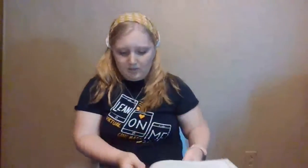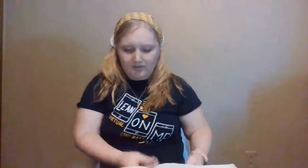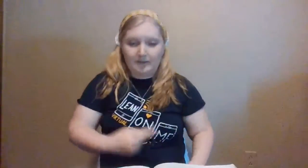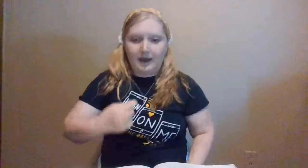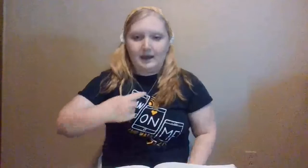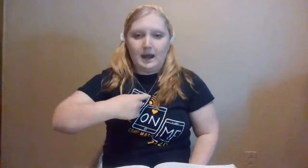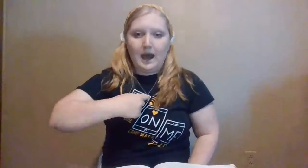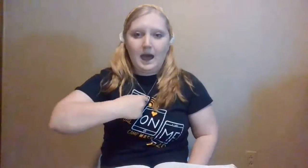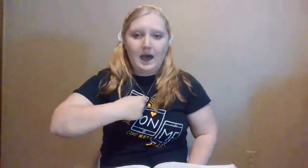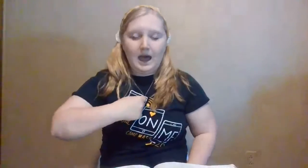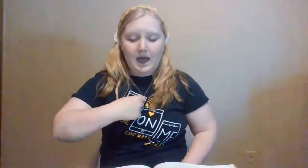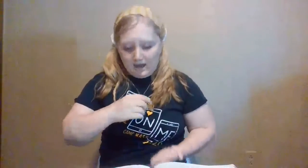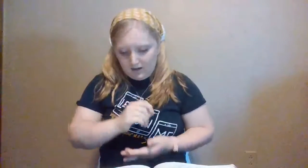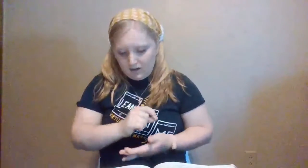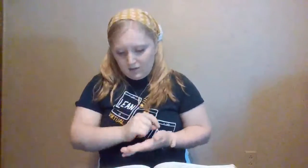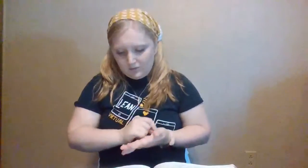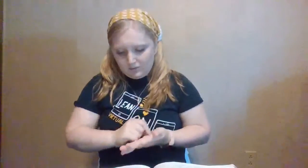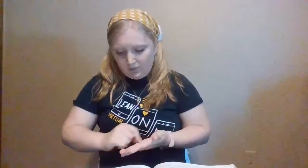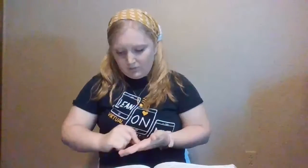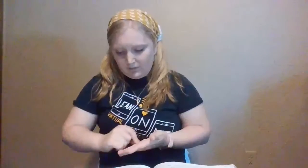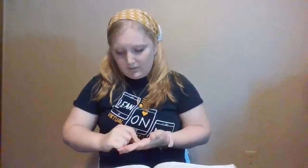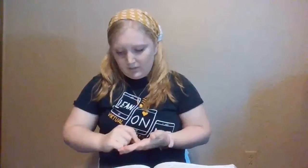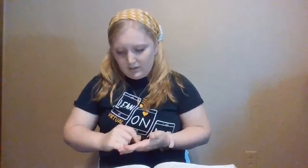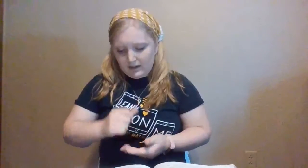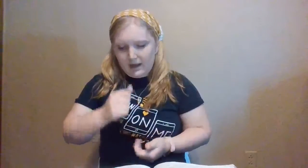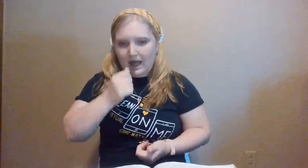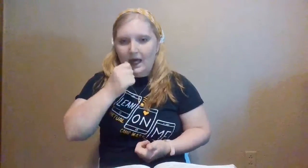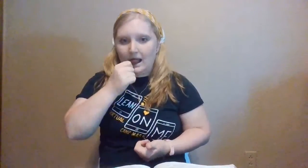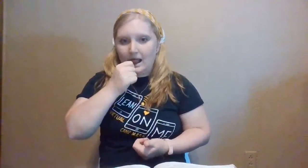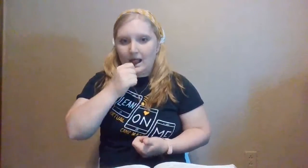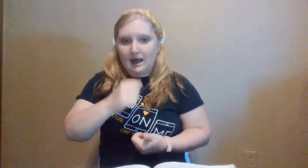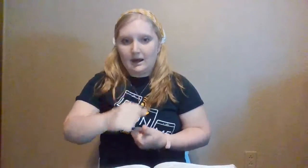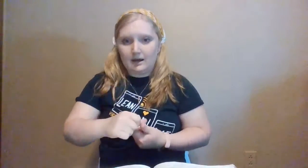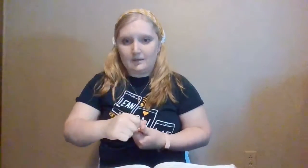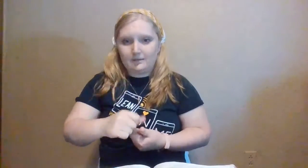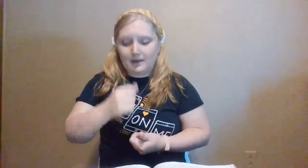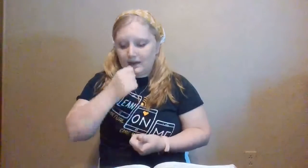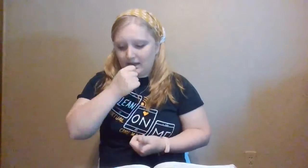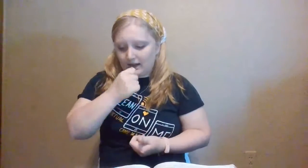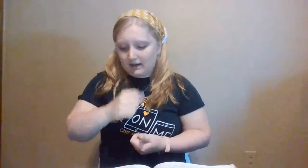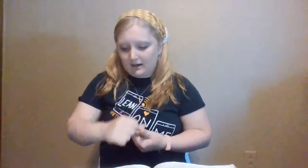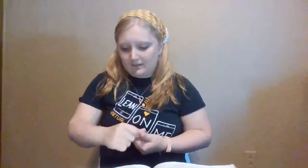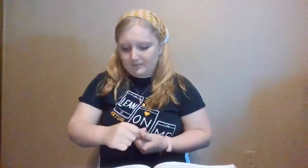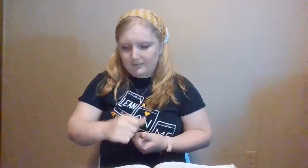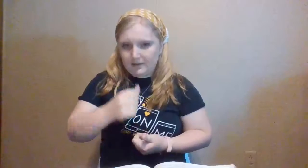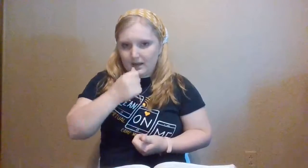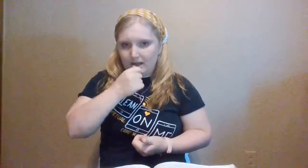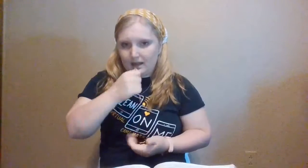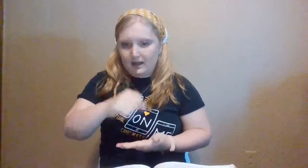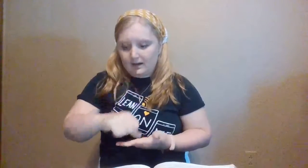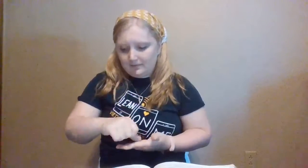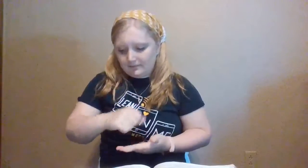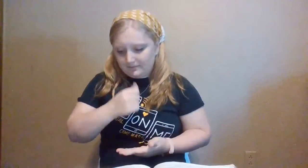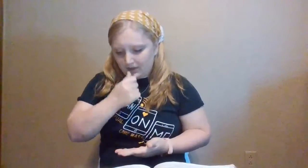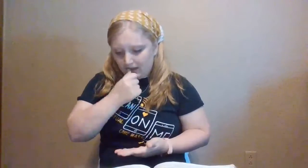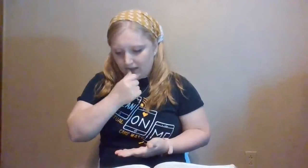Moses signed. I wrote a letter. Letter. Letter.